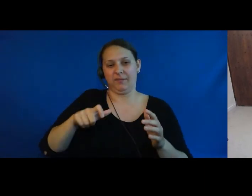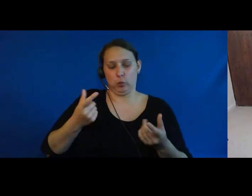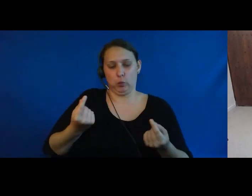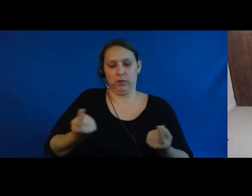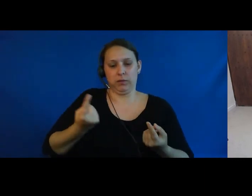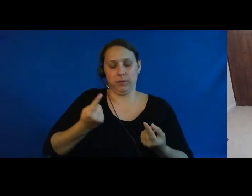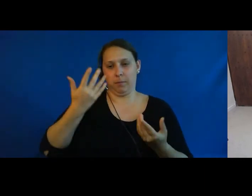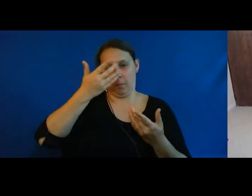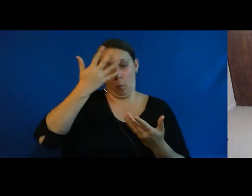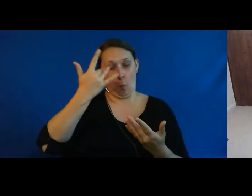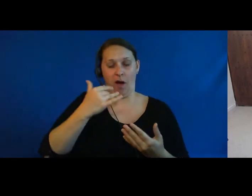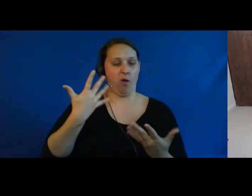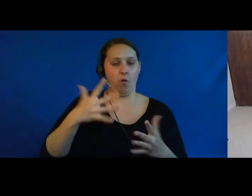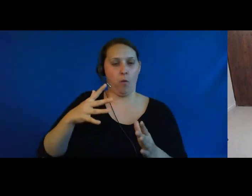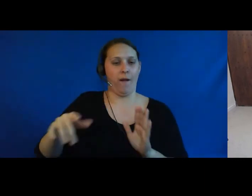our environment.